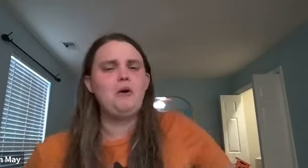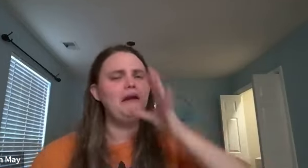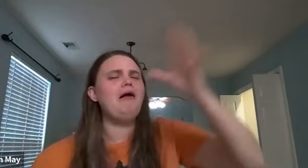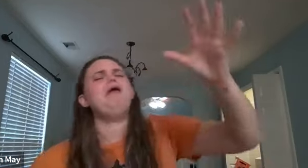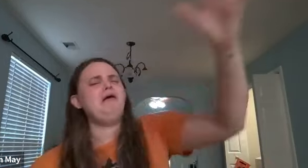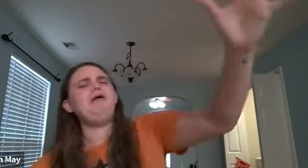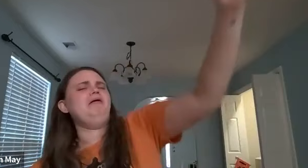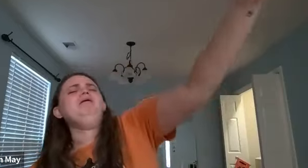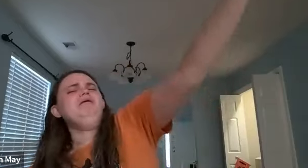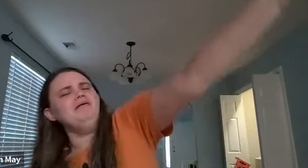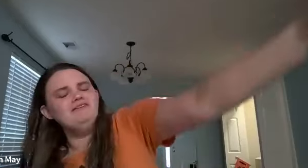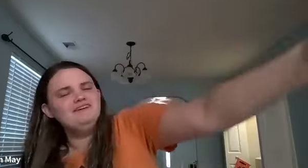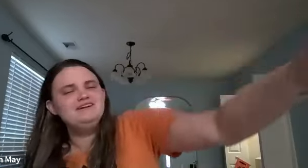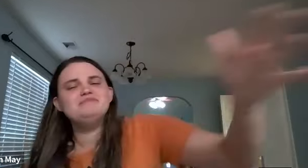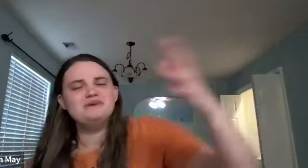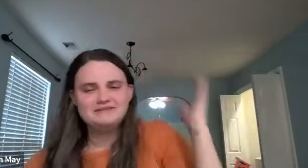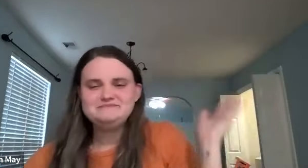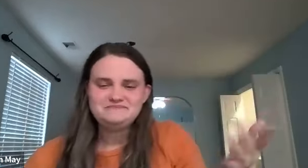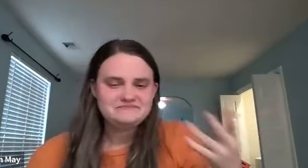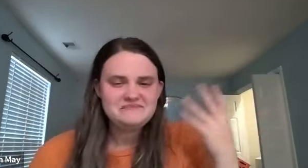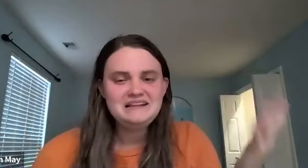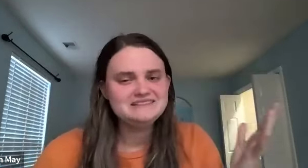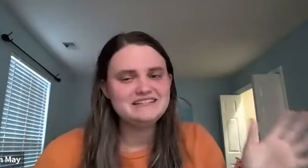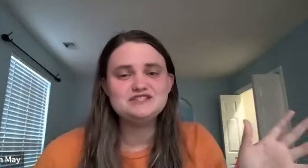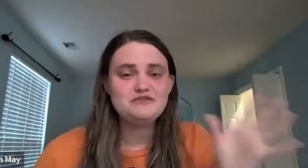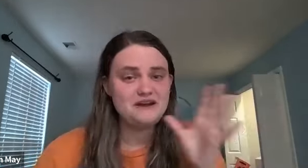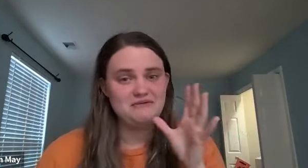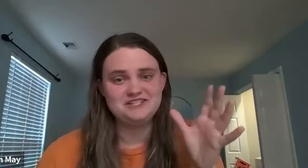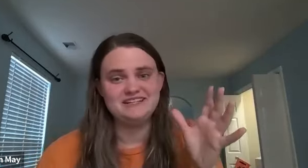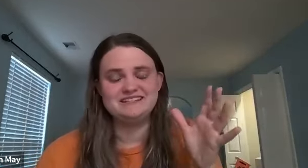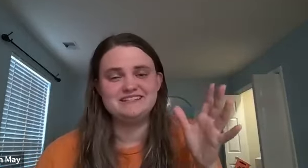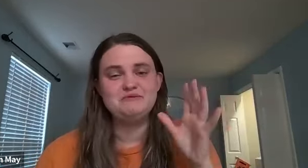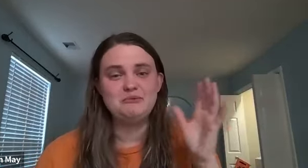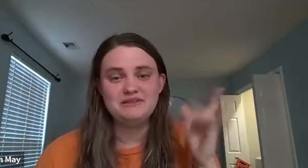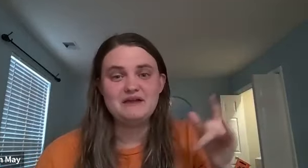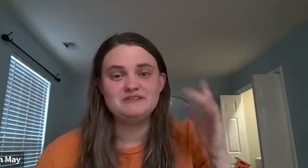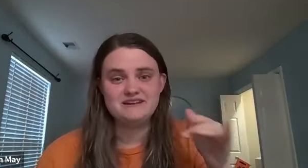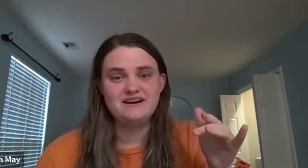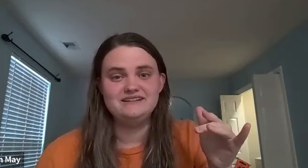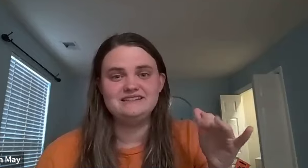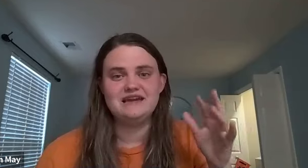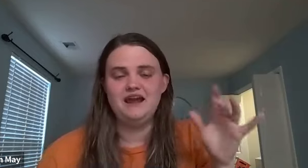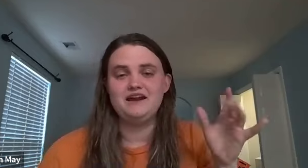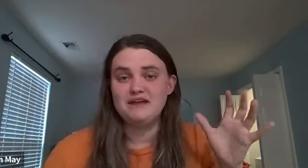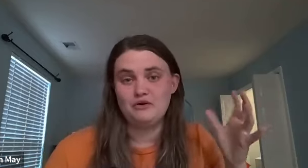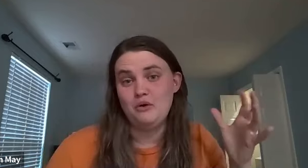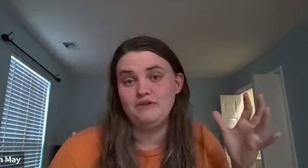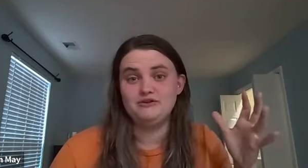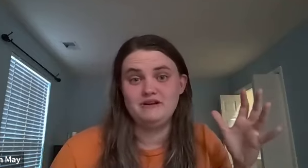going, oh. But it's so funny watching kids because they will play with signs and kind of make their own little